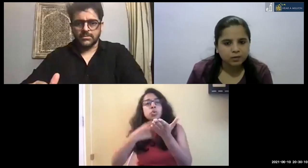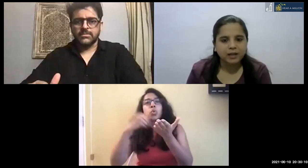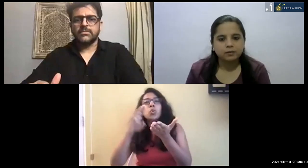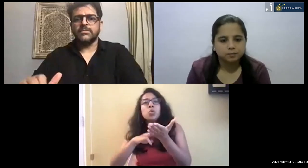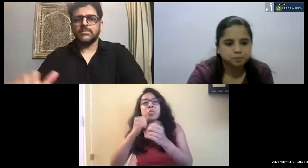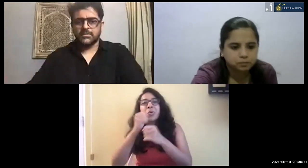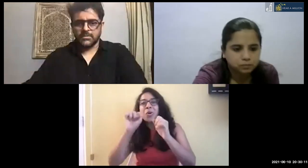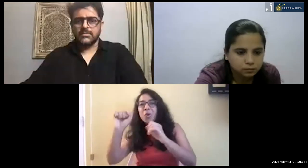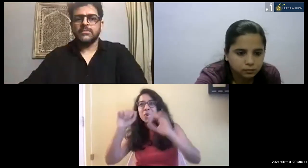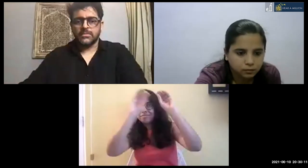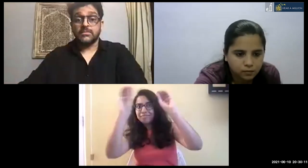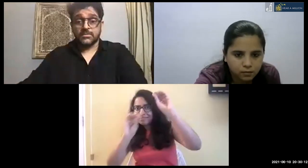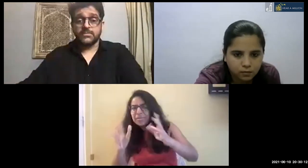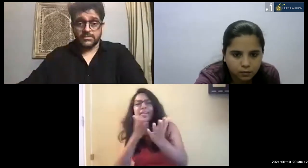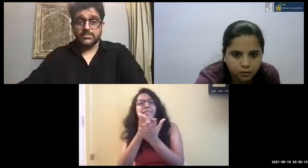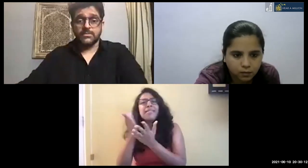video